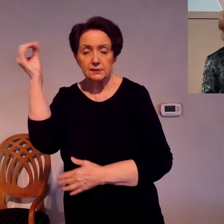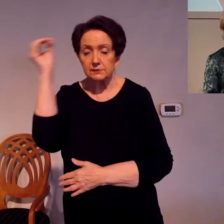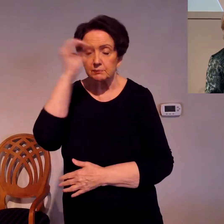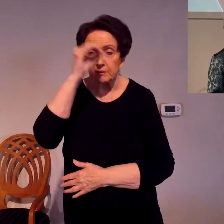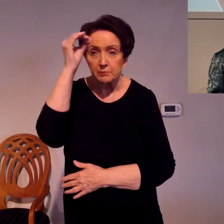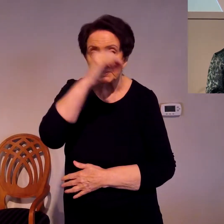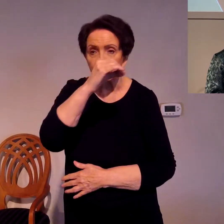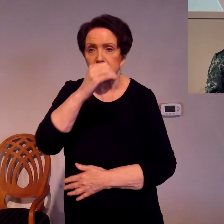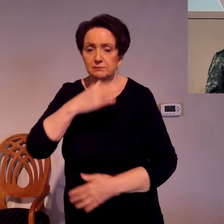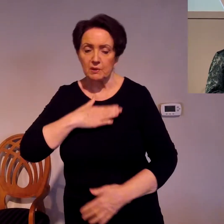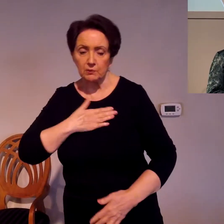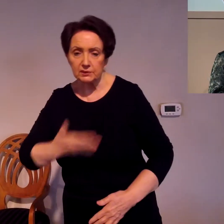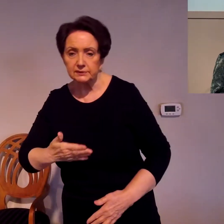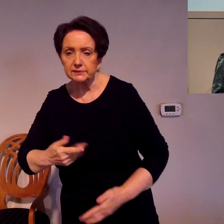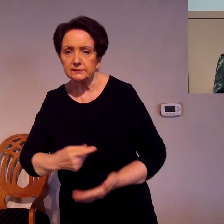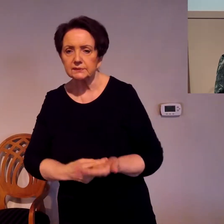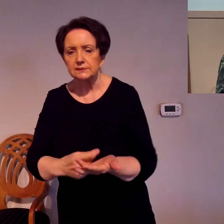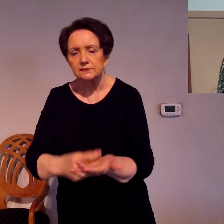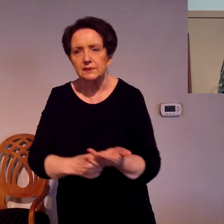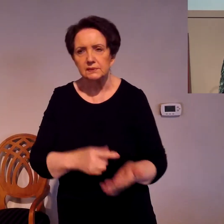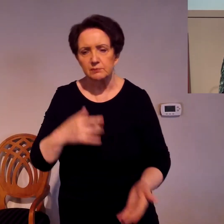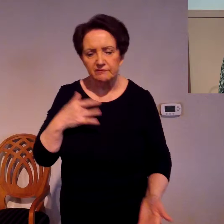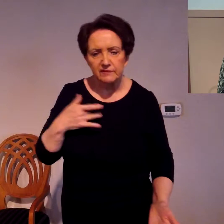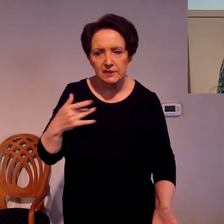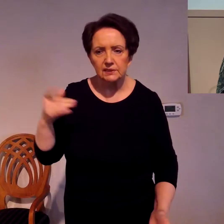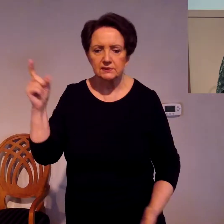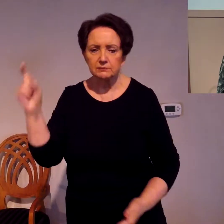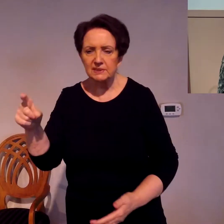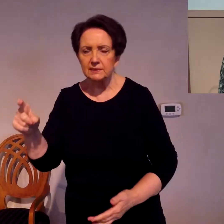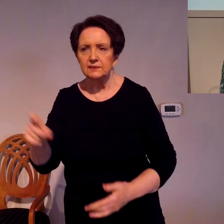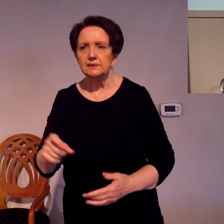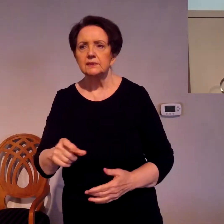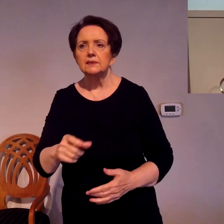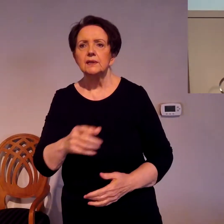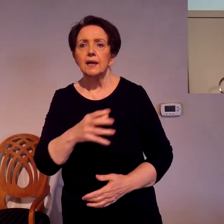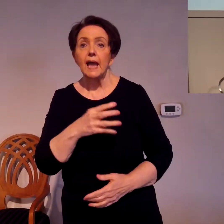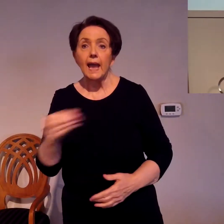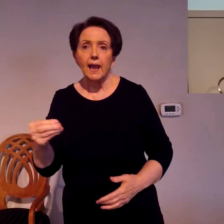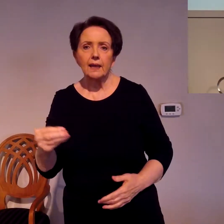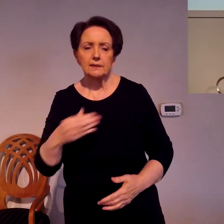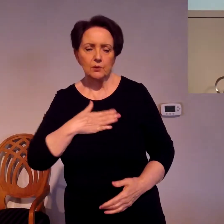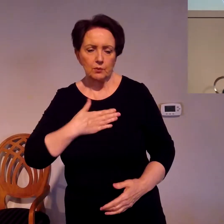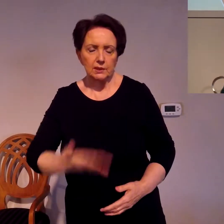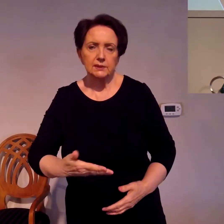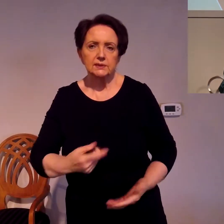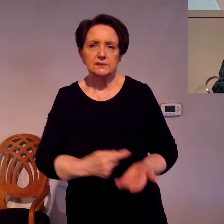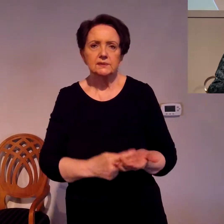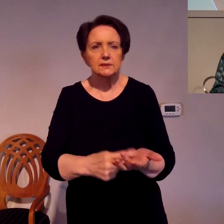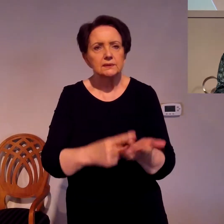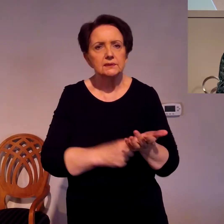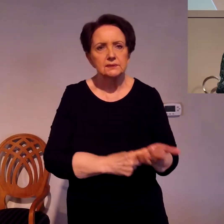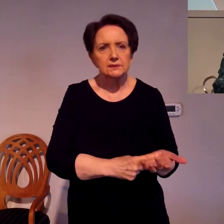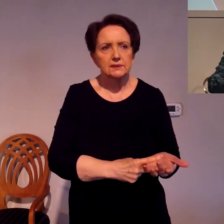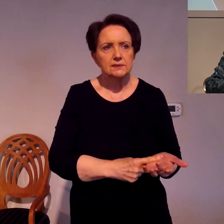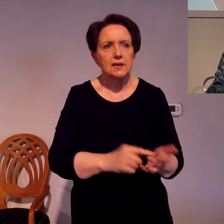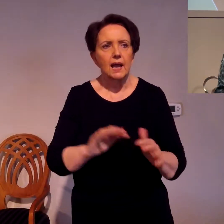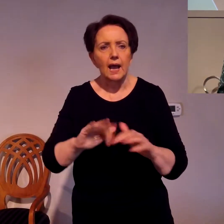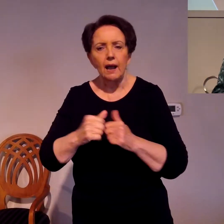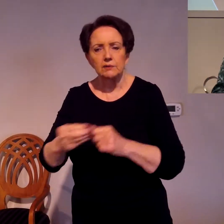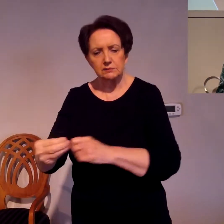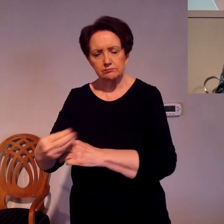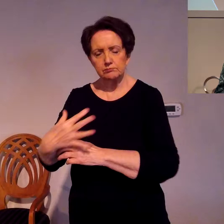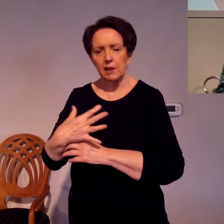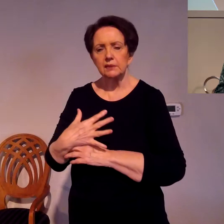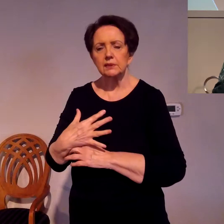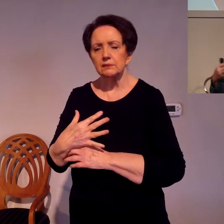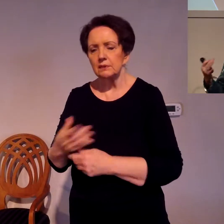my willingness to speak about my feelings and needs, and a willingness to talk about how that's impacting what's going